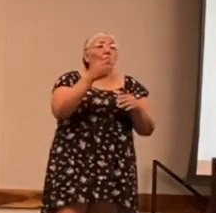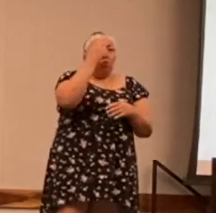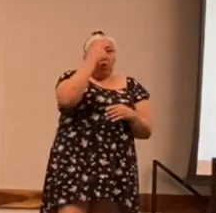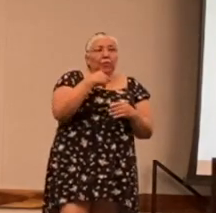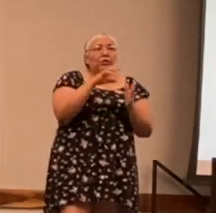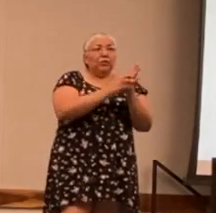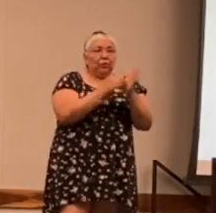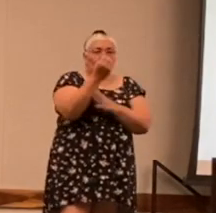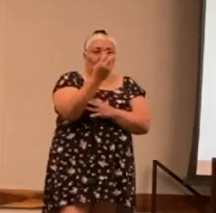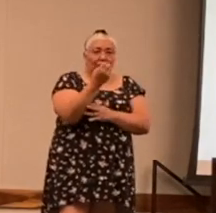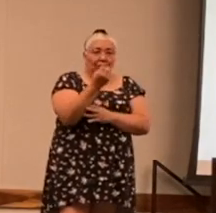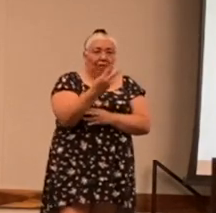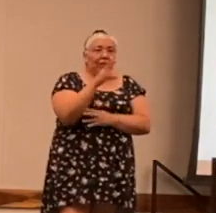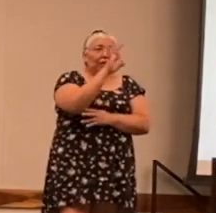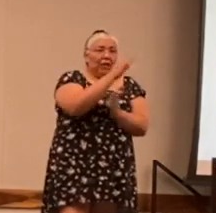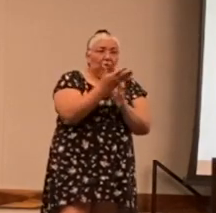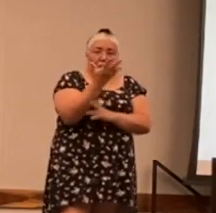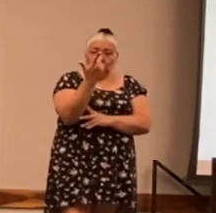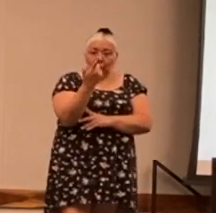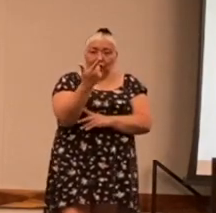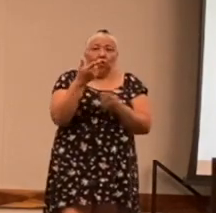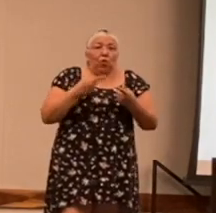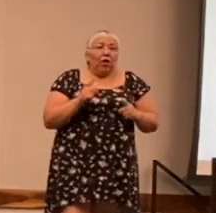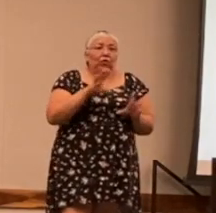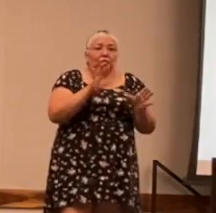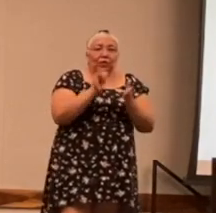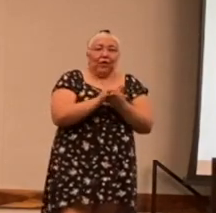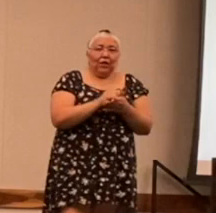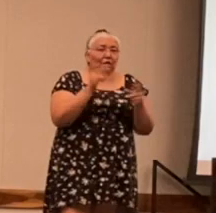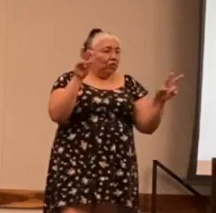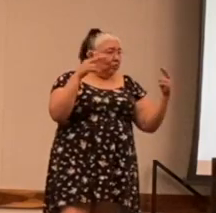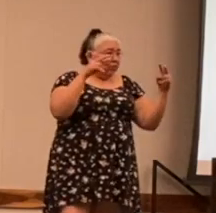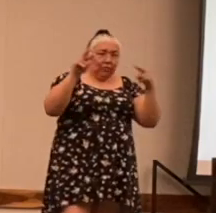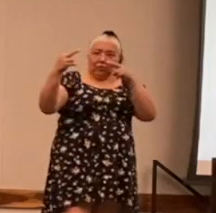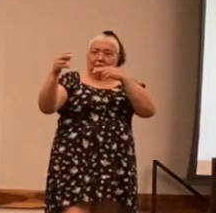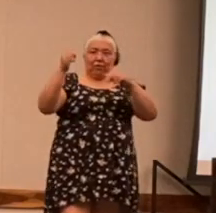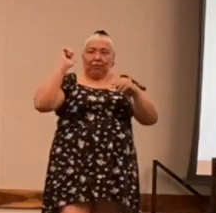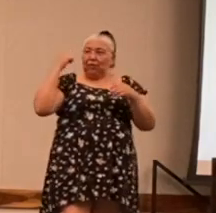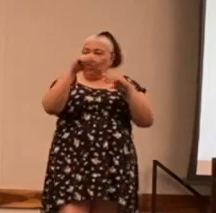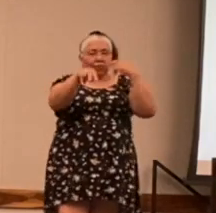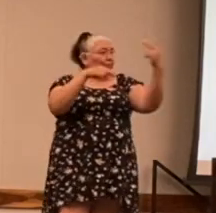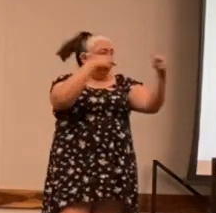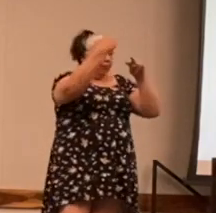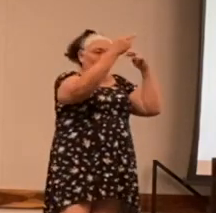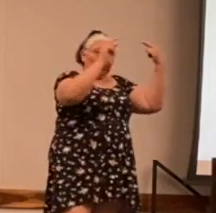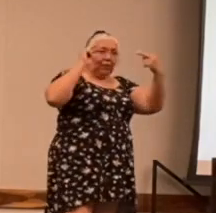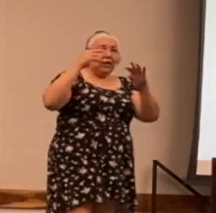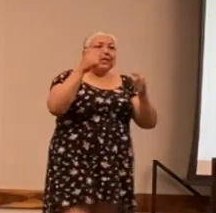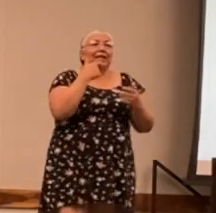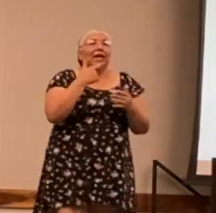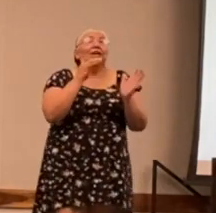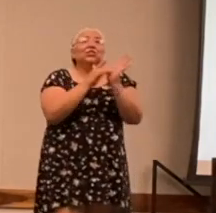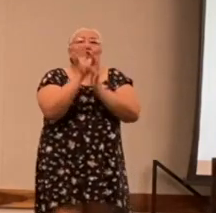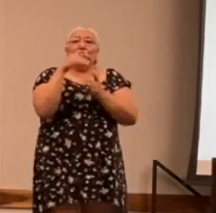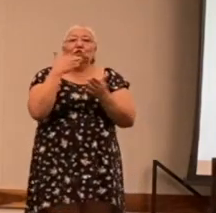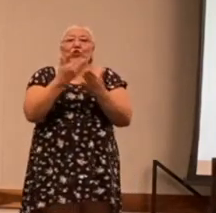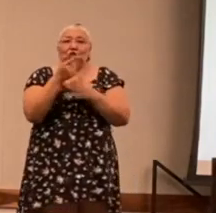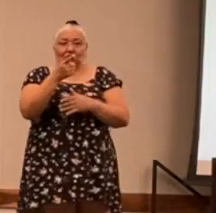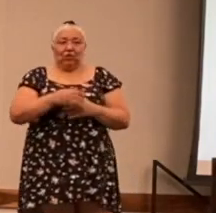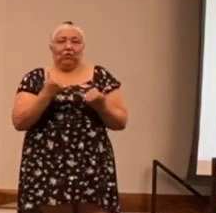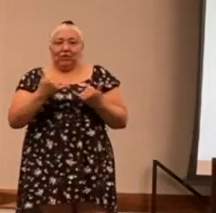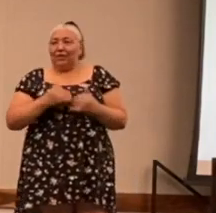12, 9 through 21. And while you're doing that, look to the person next to you, behind you, in front of you, and say, Jesus looks good on you